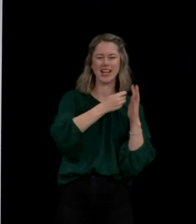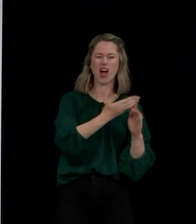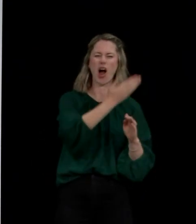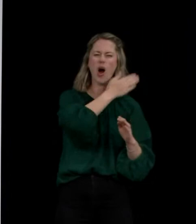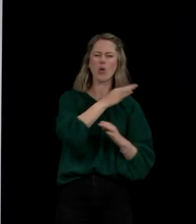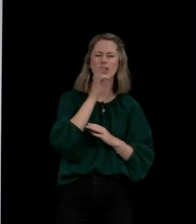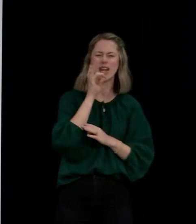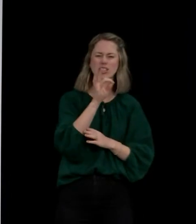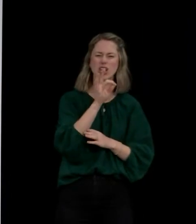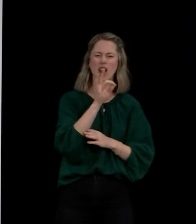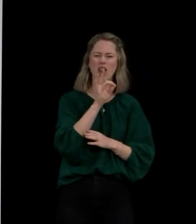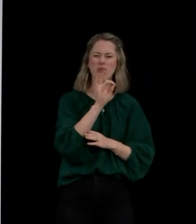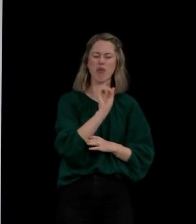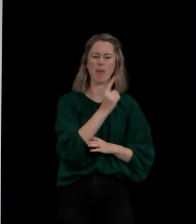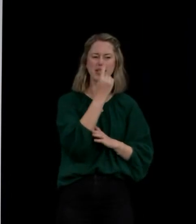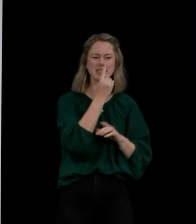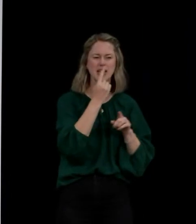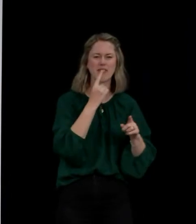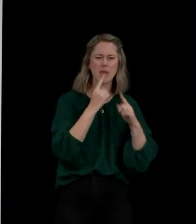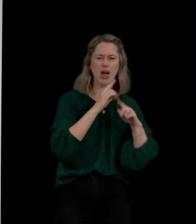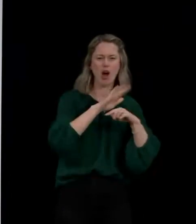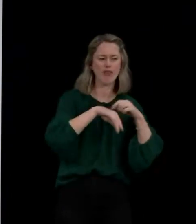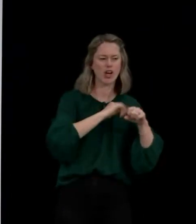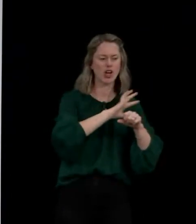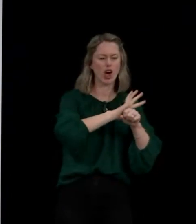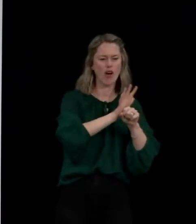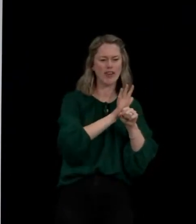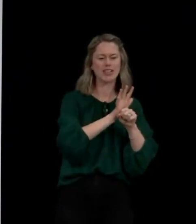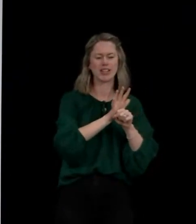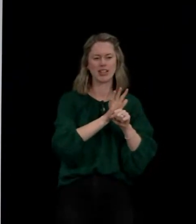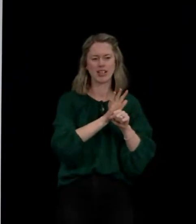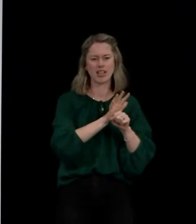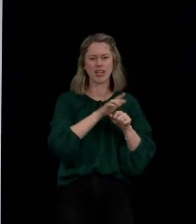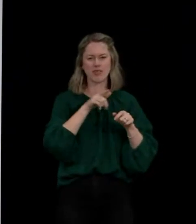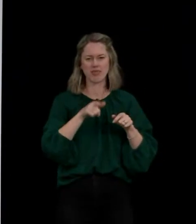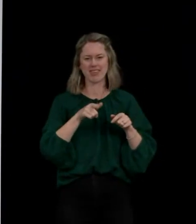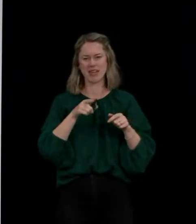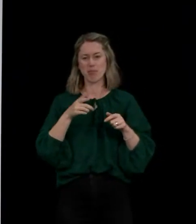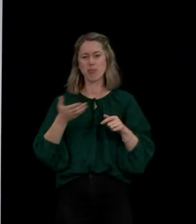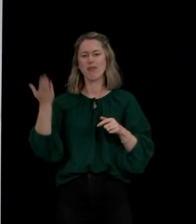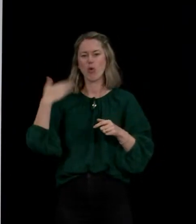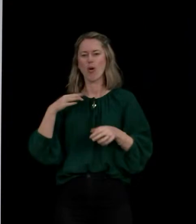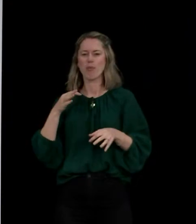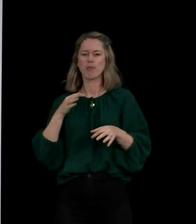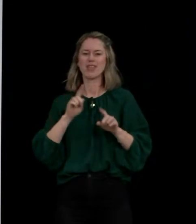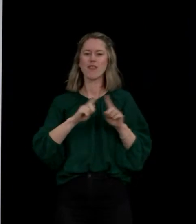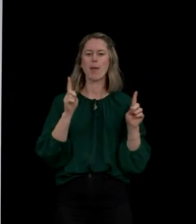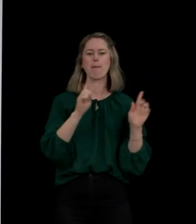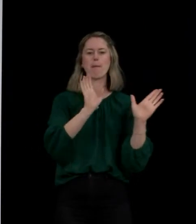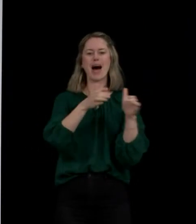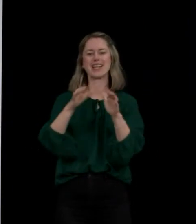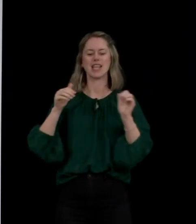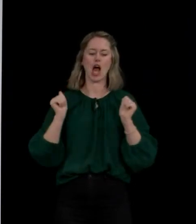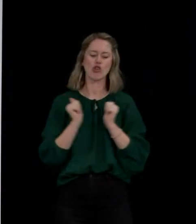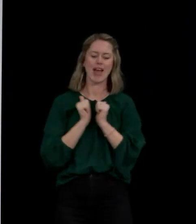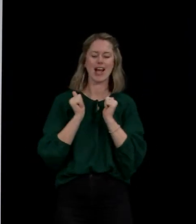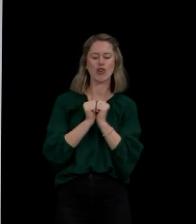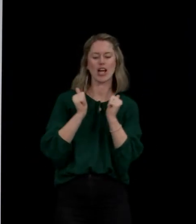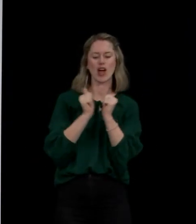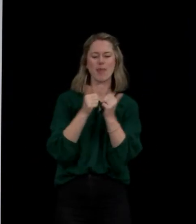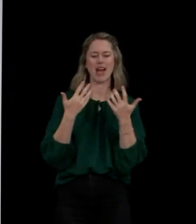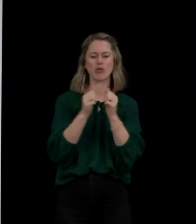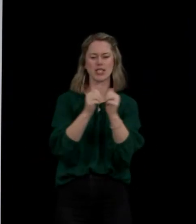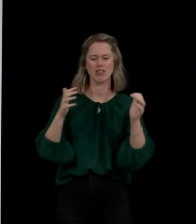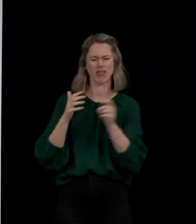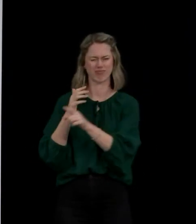Acton National put out their drilling plans on COVID. Yep. It sort of ended the political consensus. I mean, obviously, there's been arguments on the margins, but now I didn't know there was